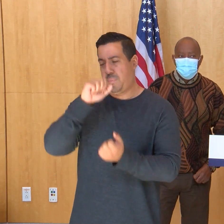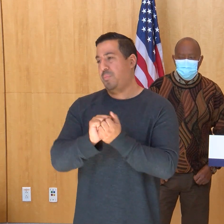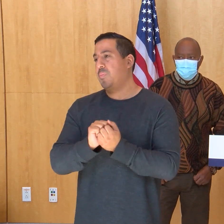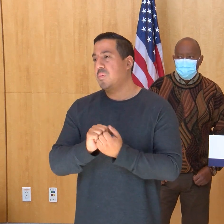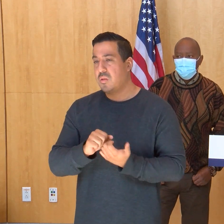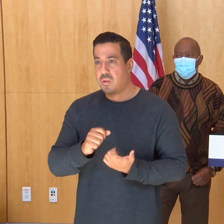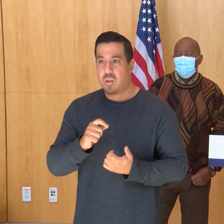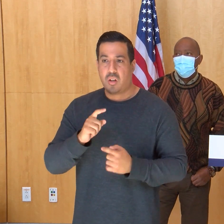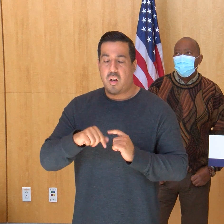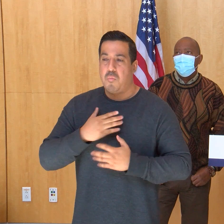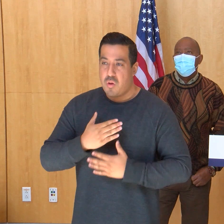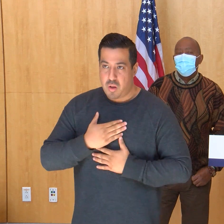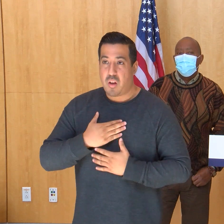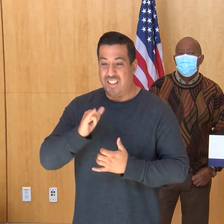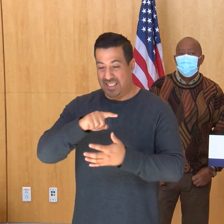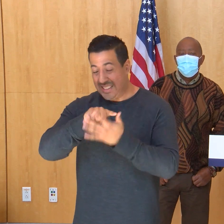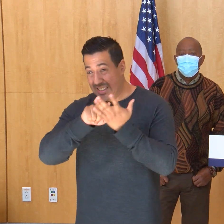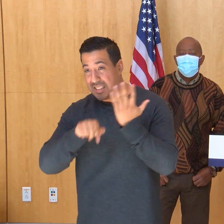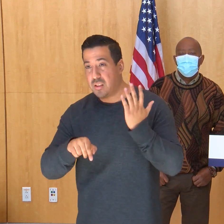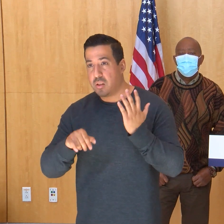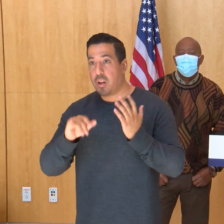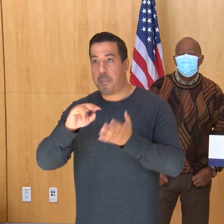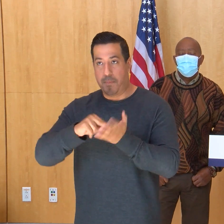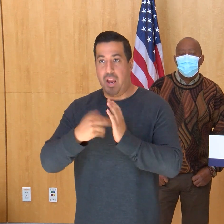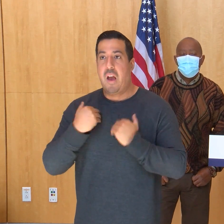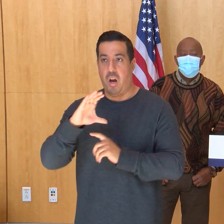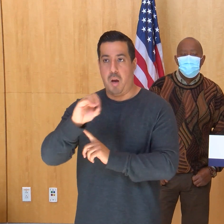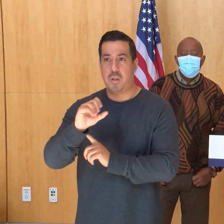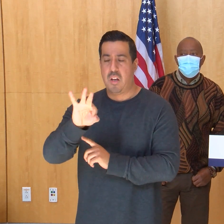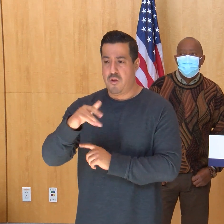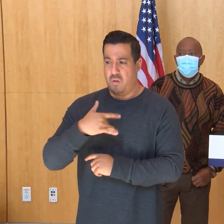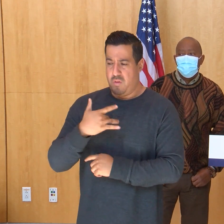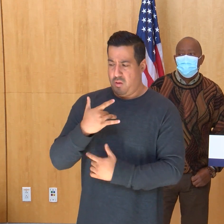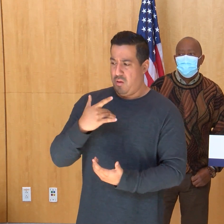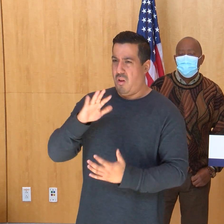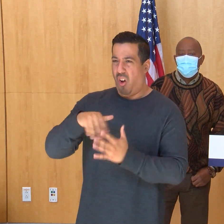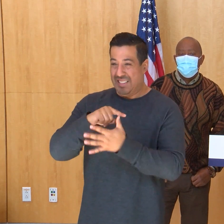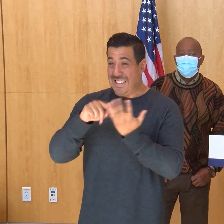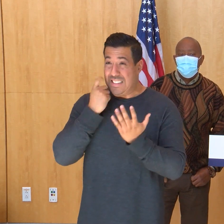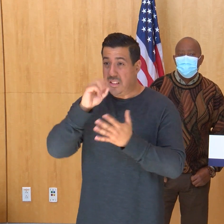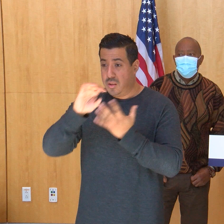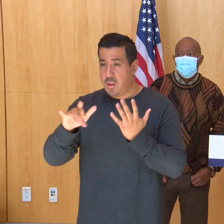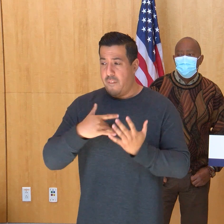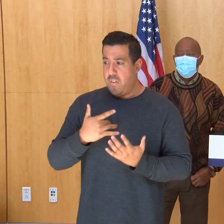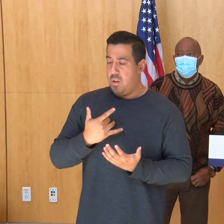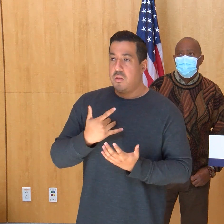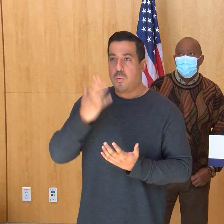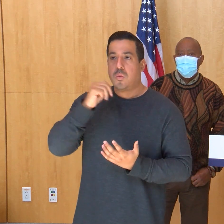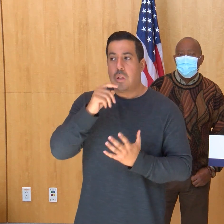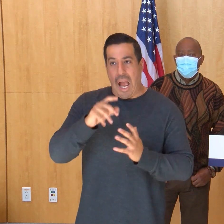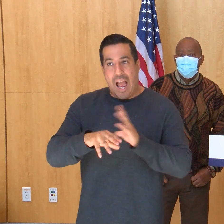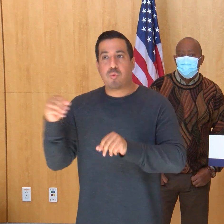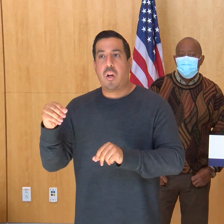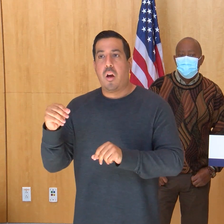All those things are signs and symptoms of carbon monoxide. If you're experiencing those signs, go outside